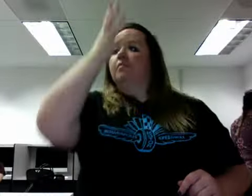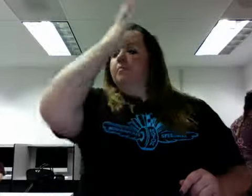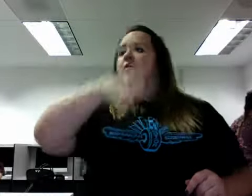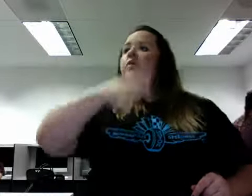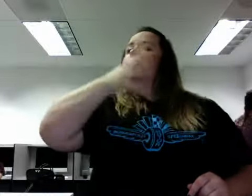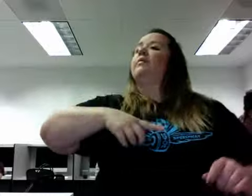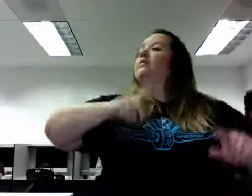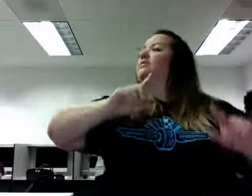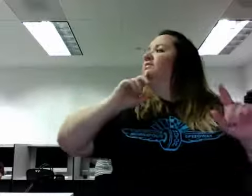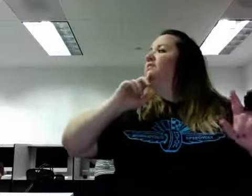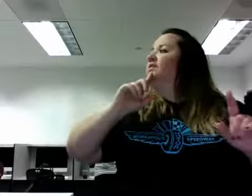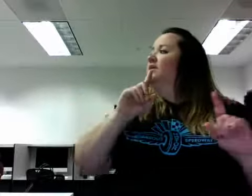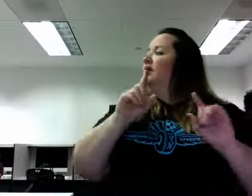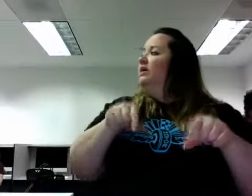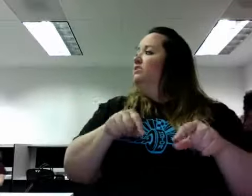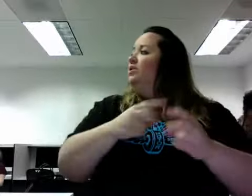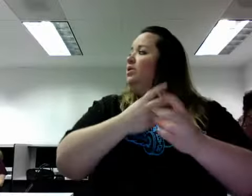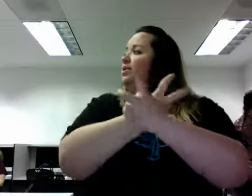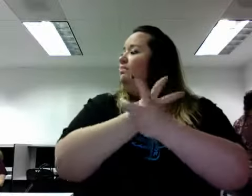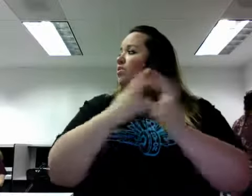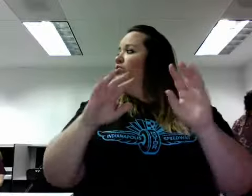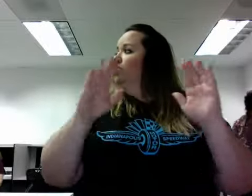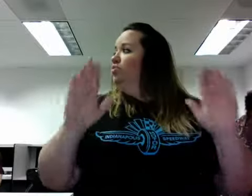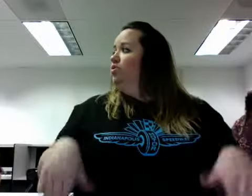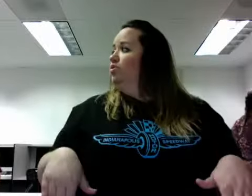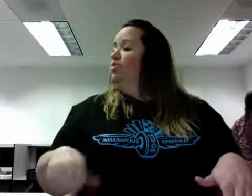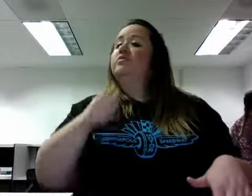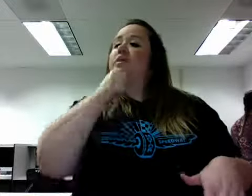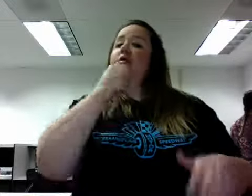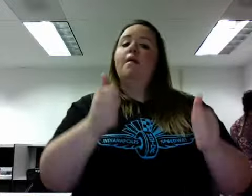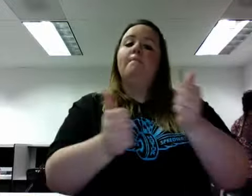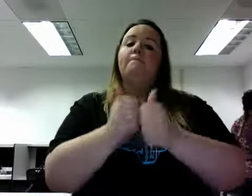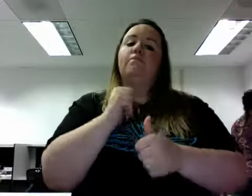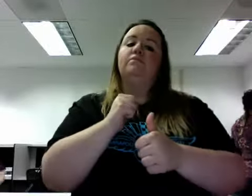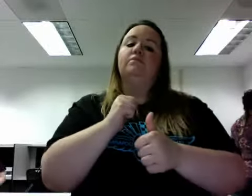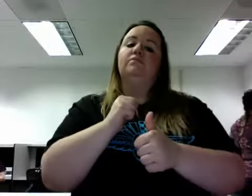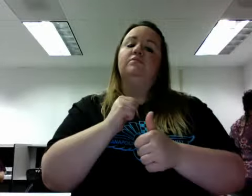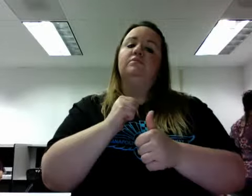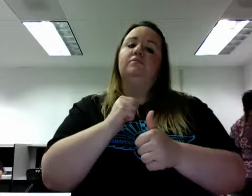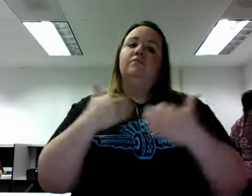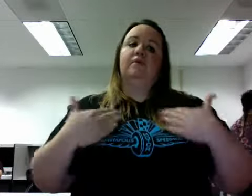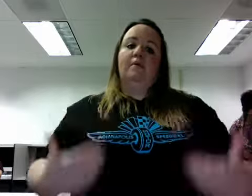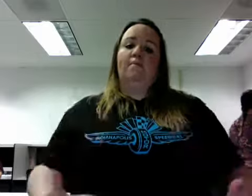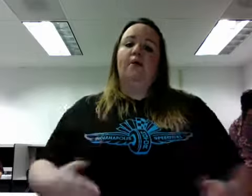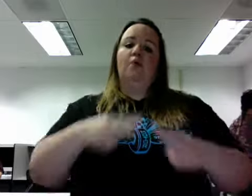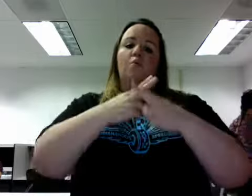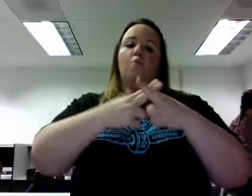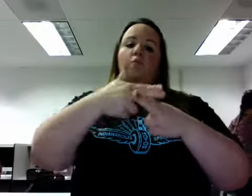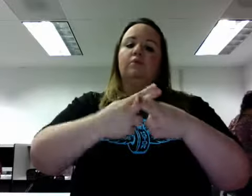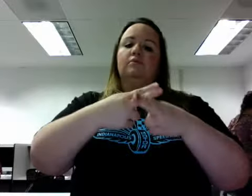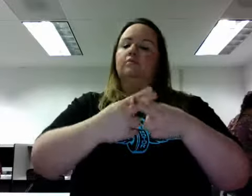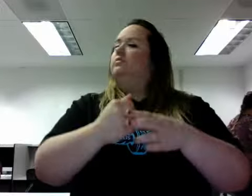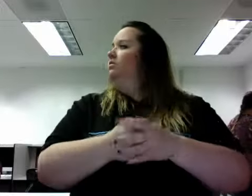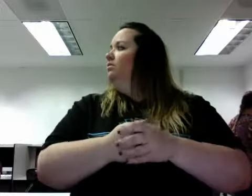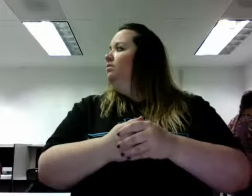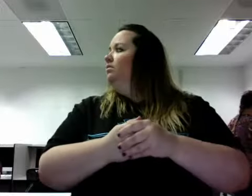not make up most of the body weight. Matter of fact, it only makes up about the average bone skeletal system makes up about 14%